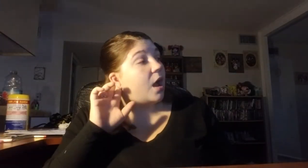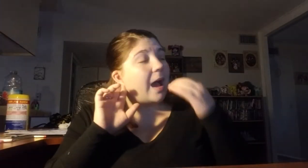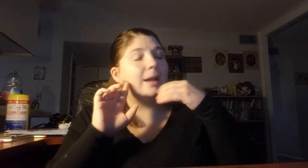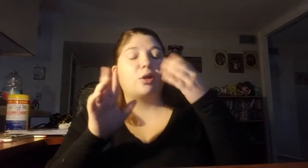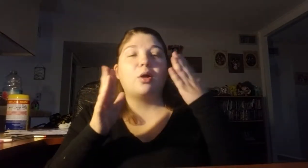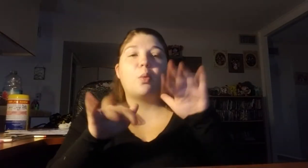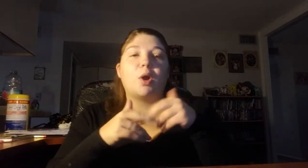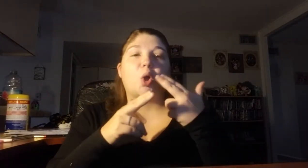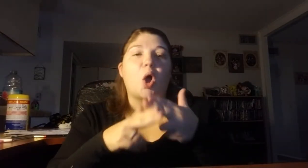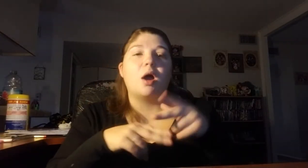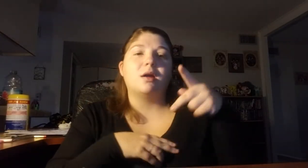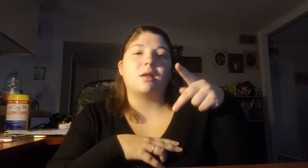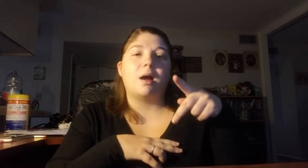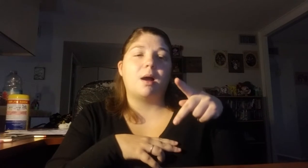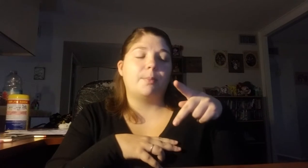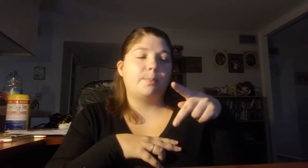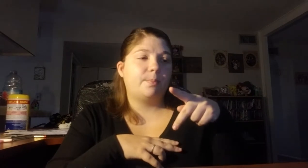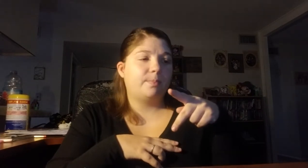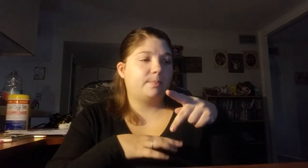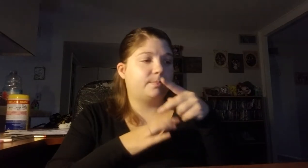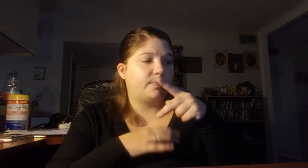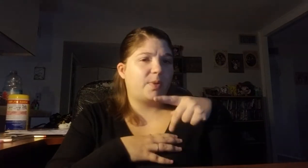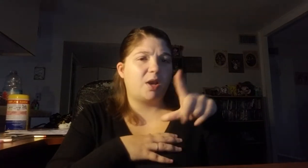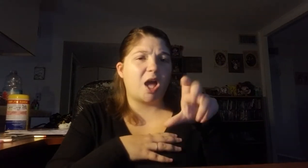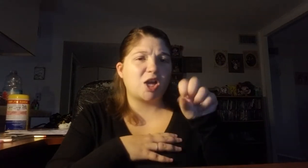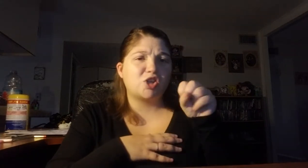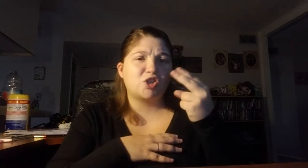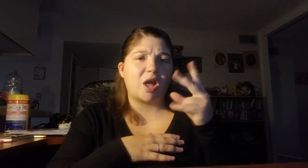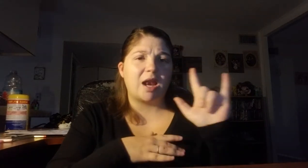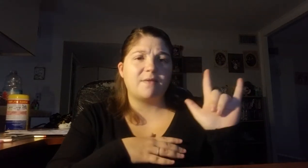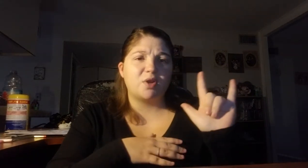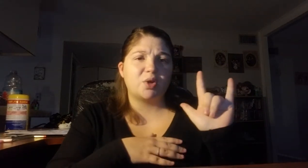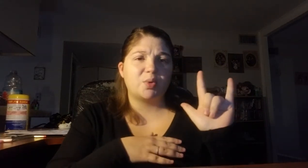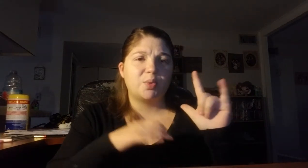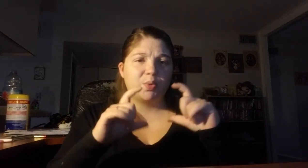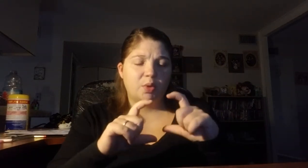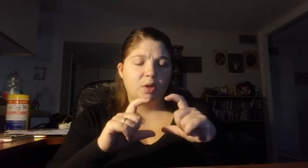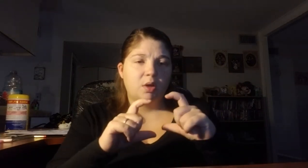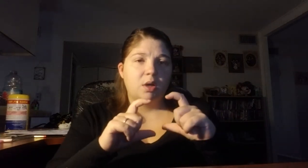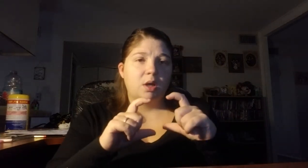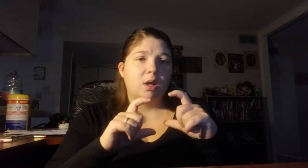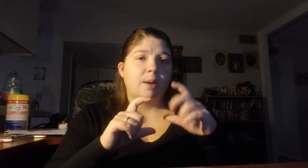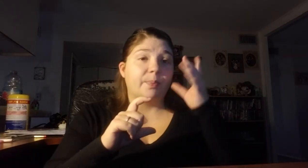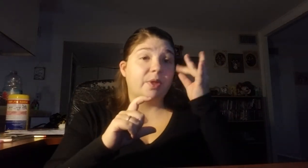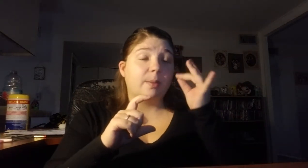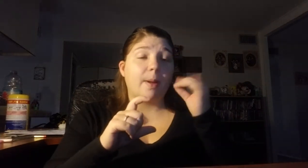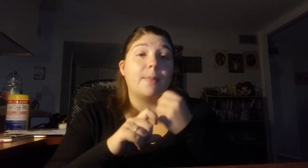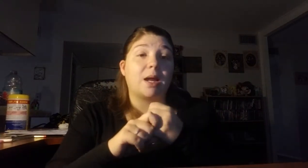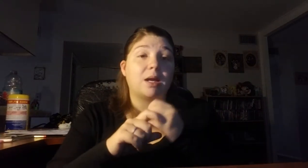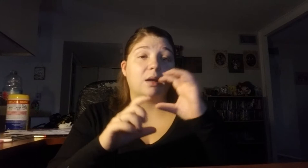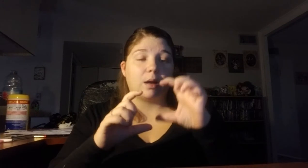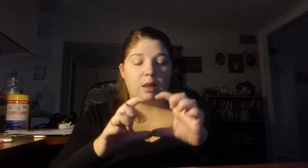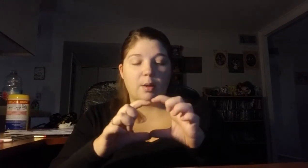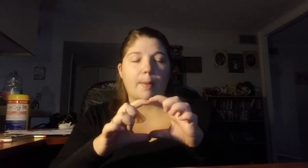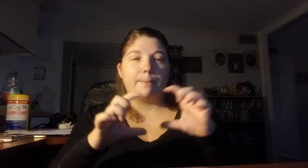I don't know what it's called. It's plush I love you. Think about making a little bit